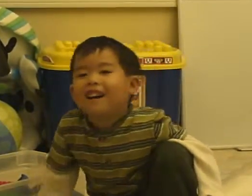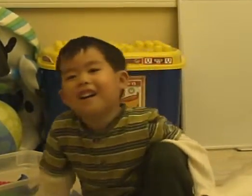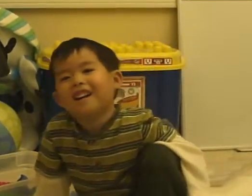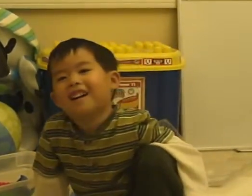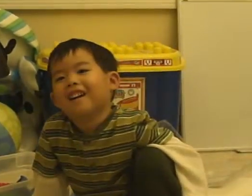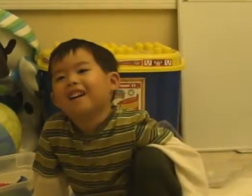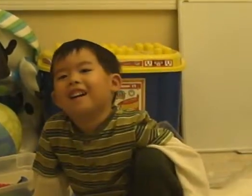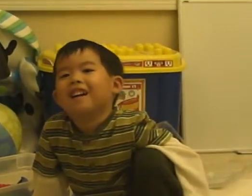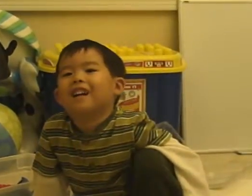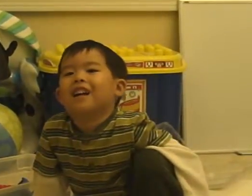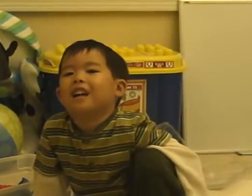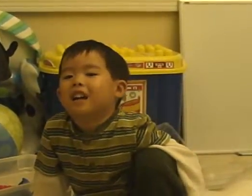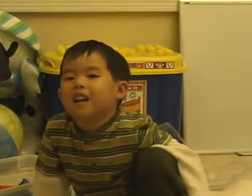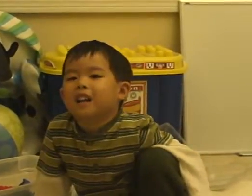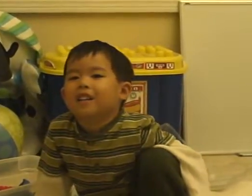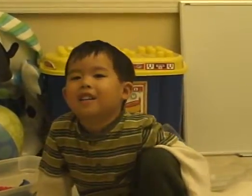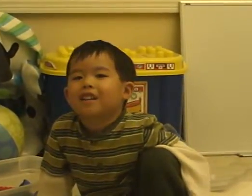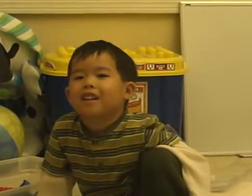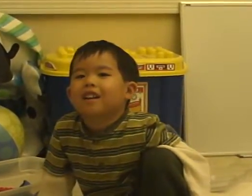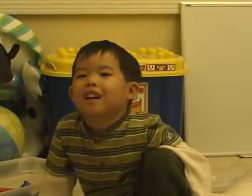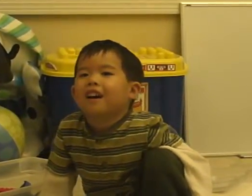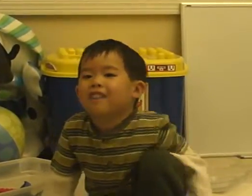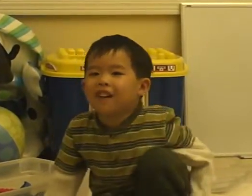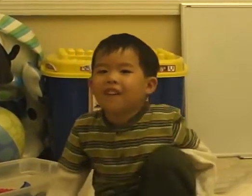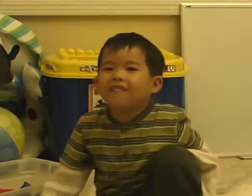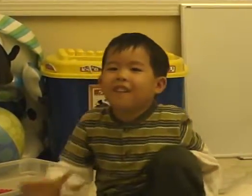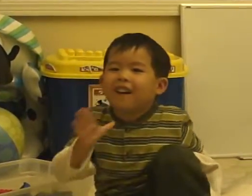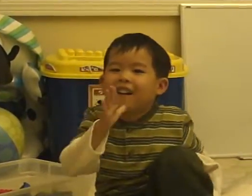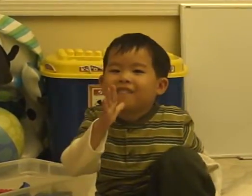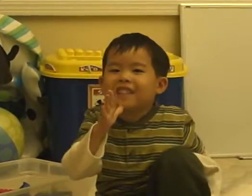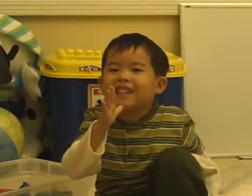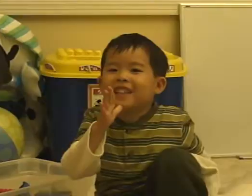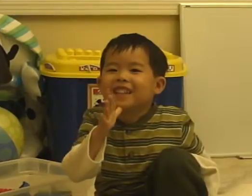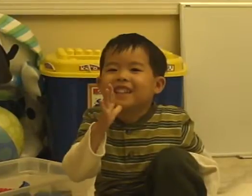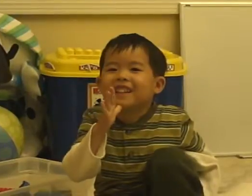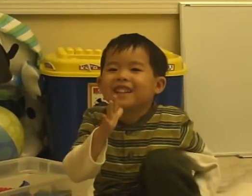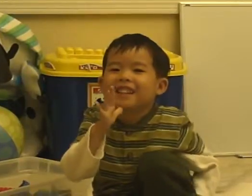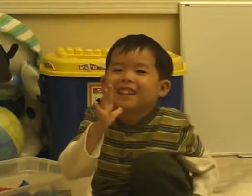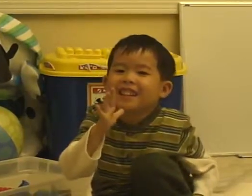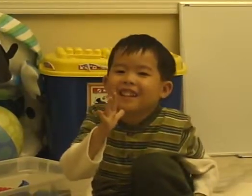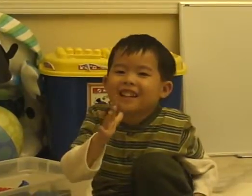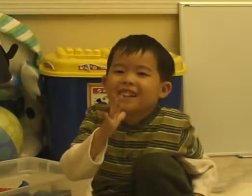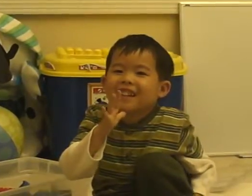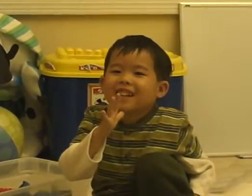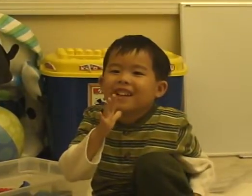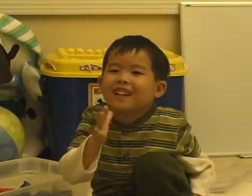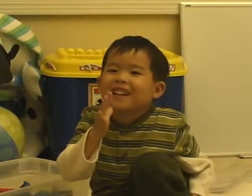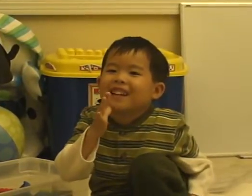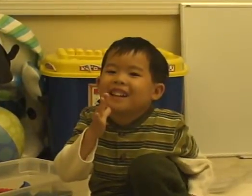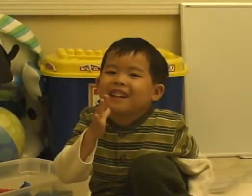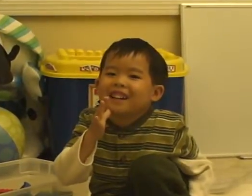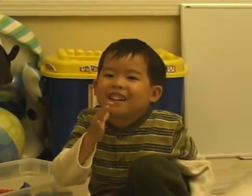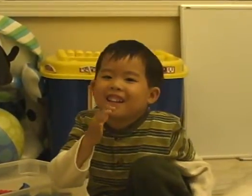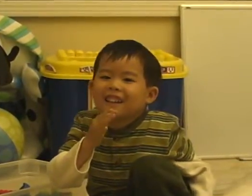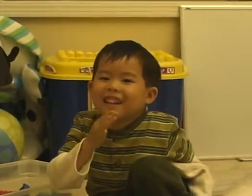Bye-bye. How do you say? I don't know. How about mommy? Mommy. Okay, mommy. Grandpa?